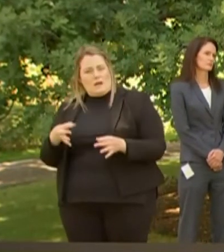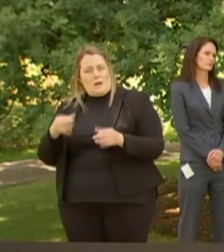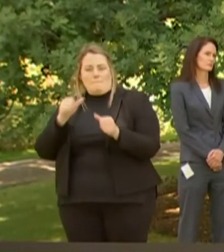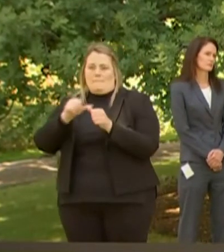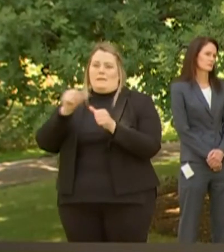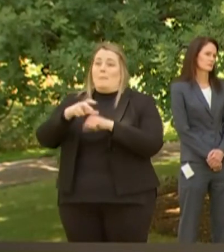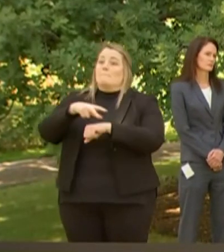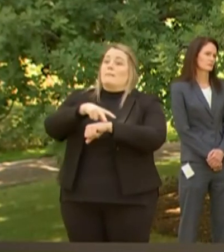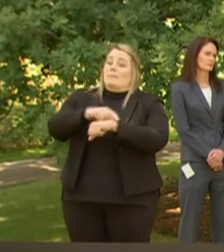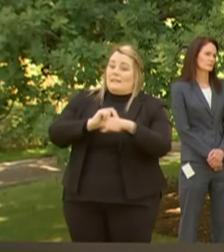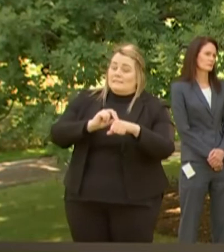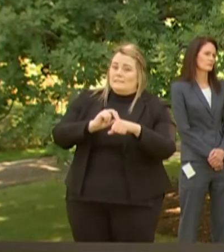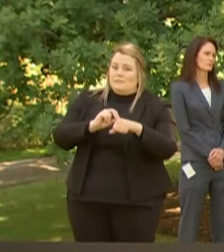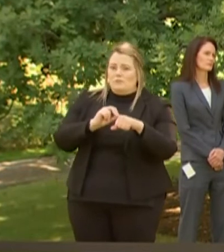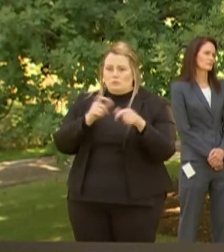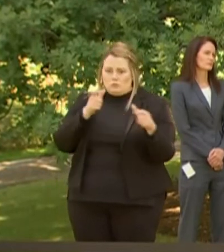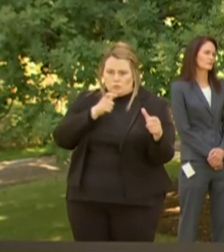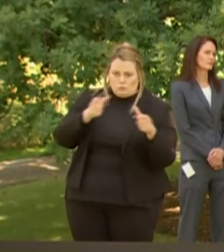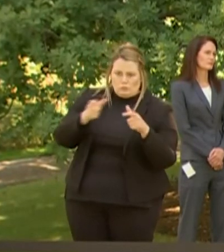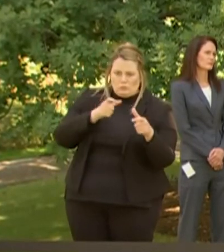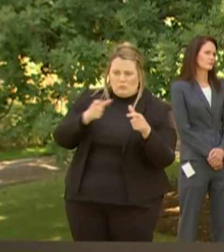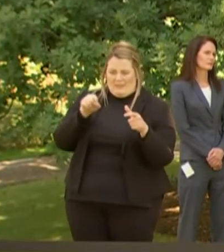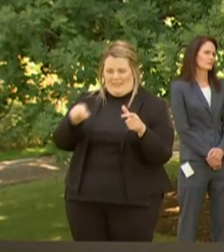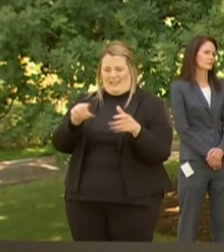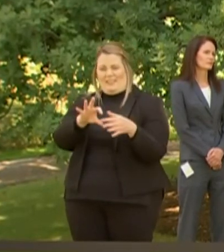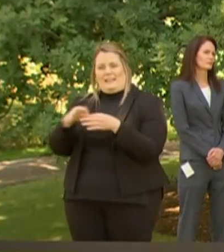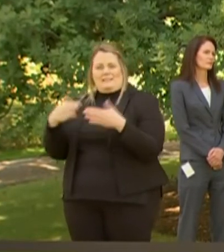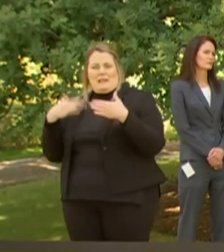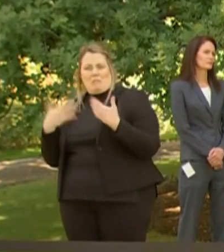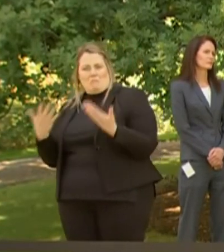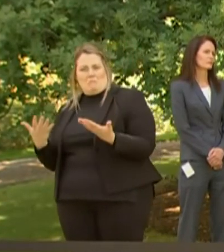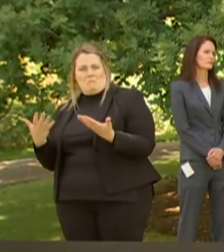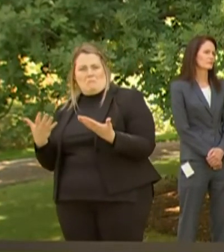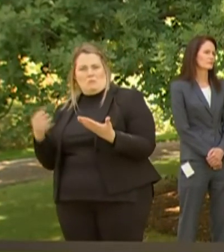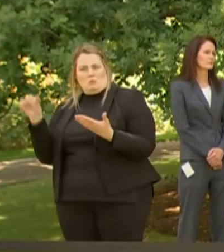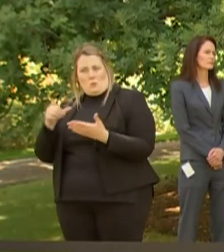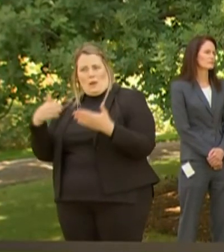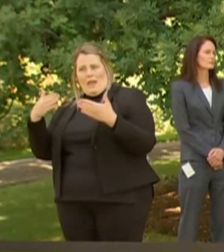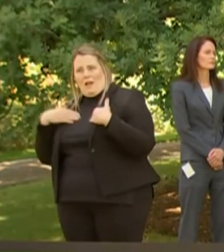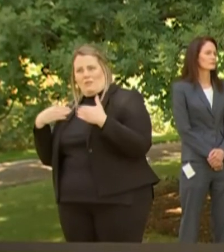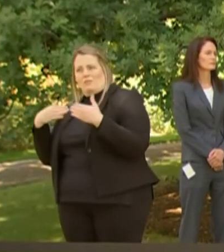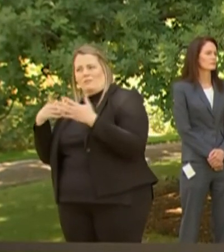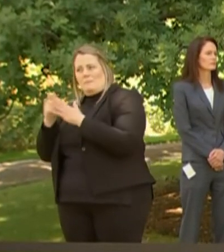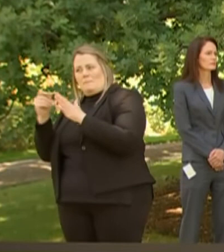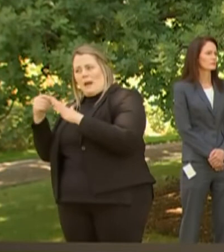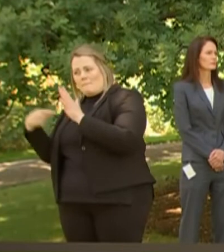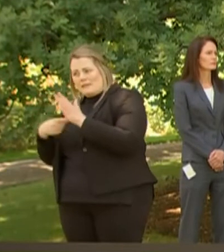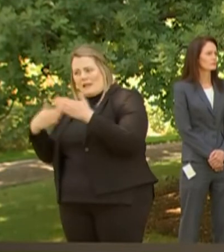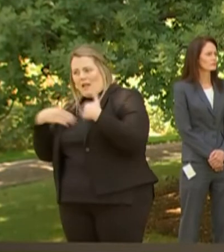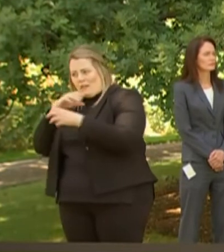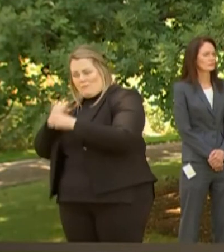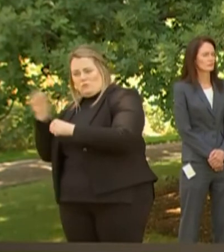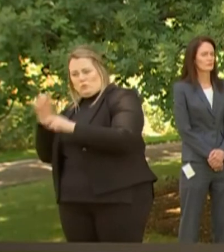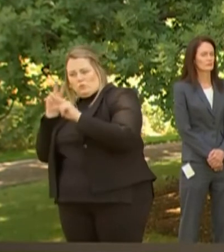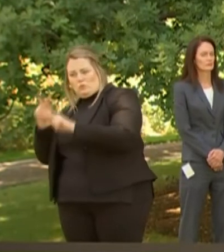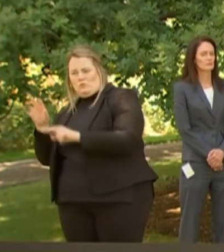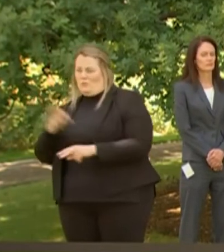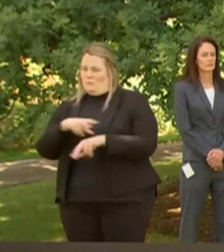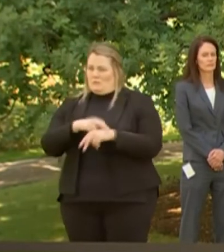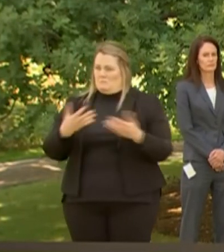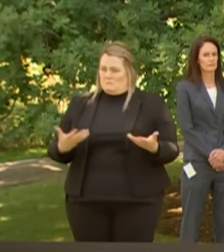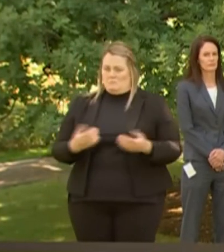Police Minister to be in charge of the health control, of an infection control issue? Well, there's a couple of points. Well, it is about infection prevention